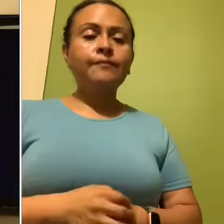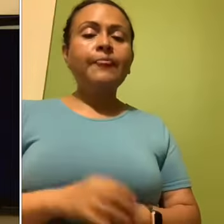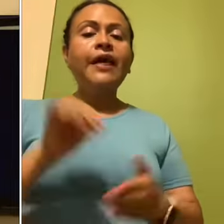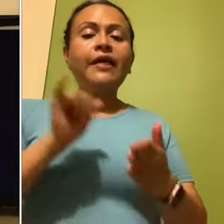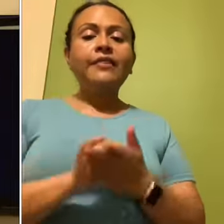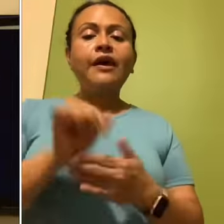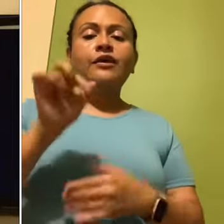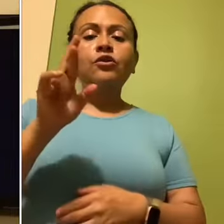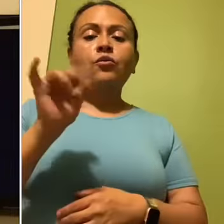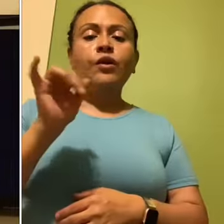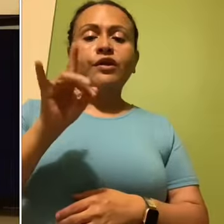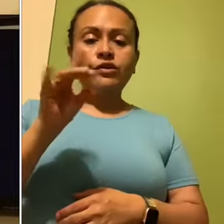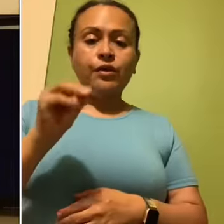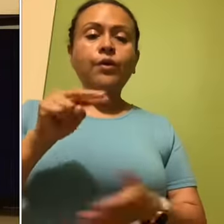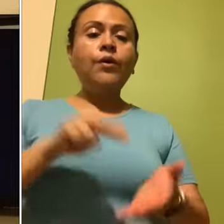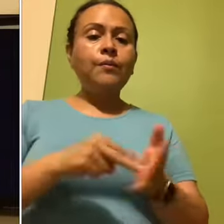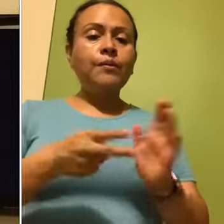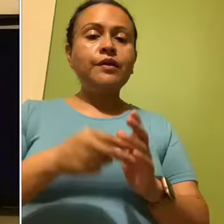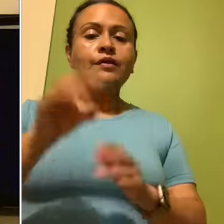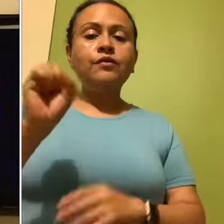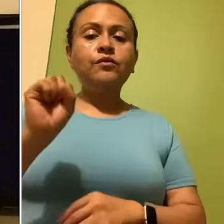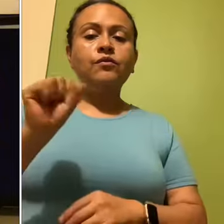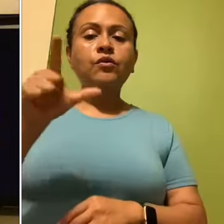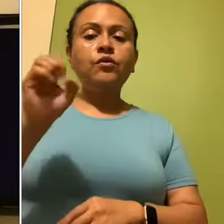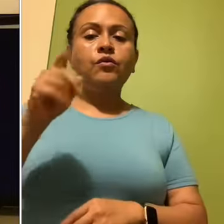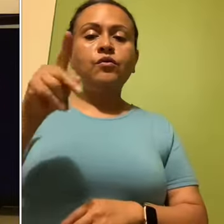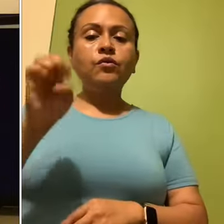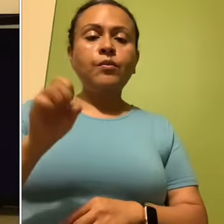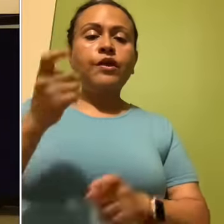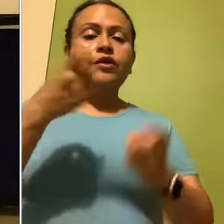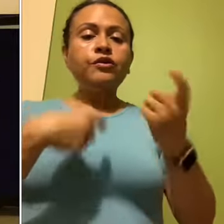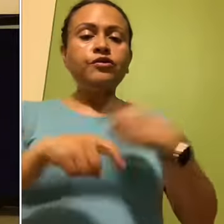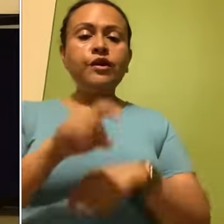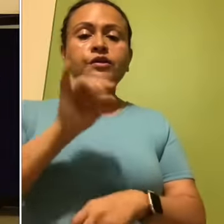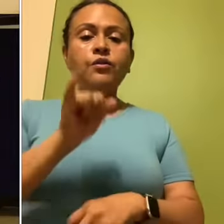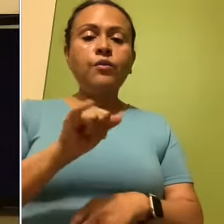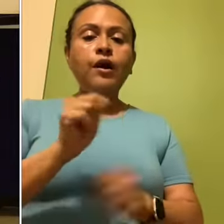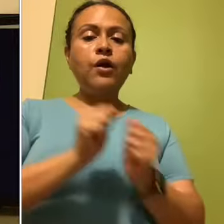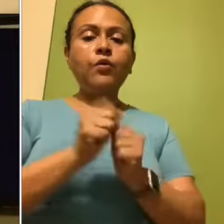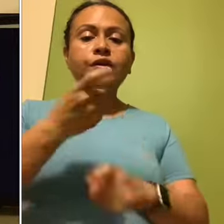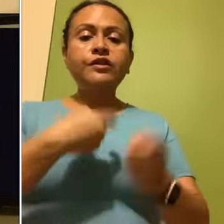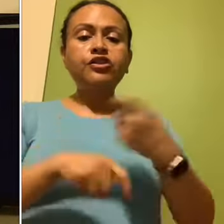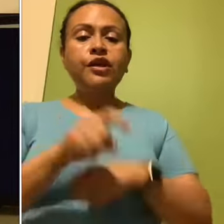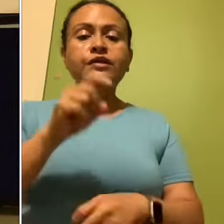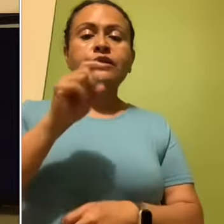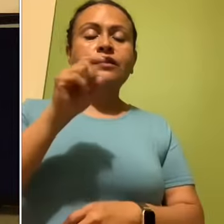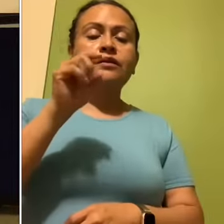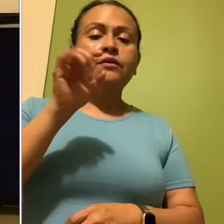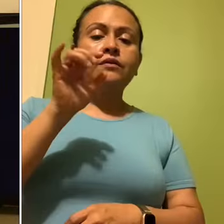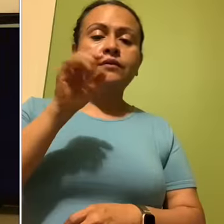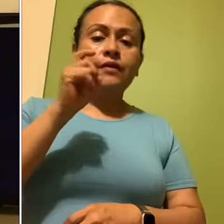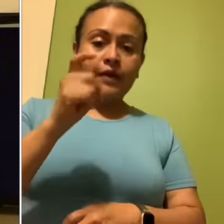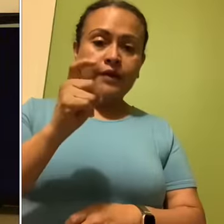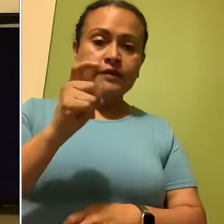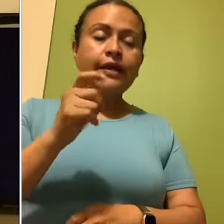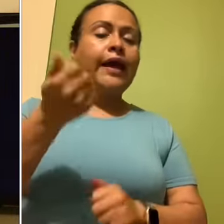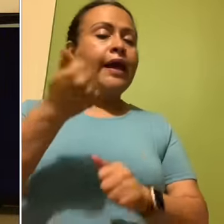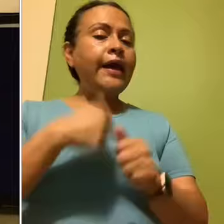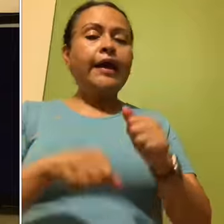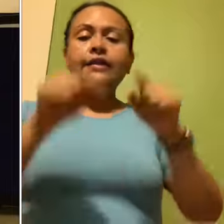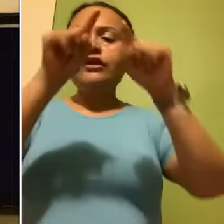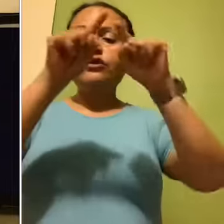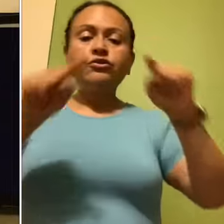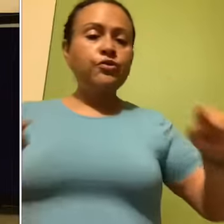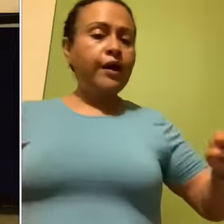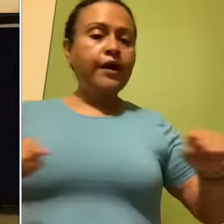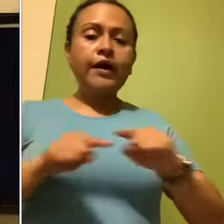to D. And that ratio is literally the definition of slope, your change in y over your change in x. And this is constant